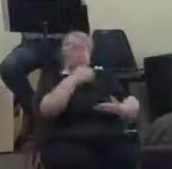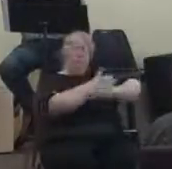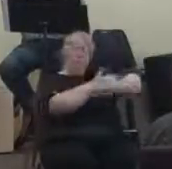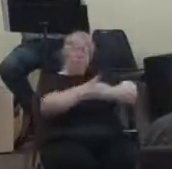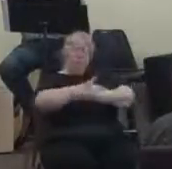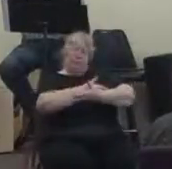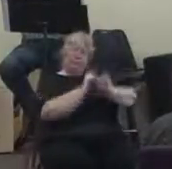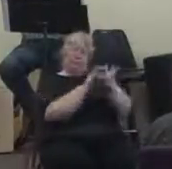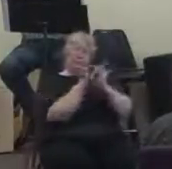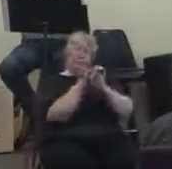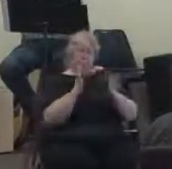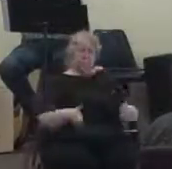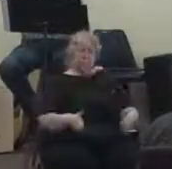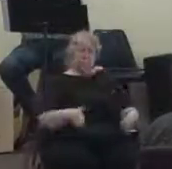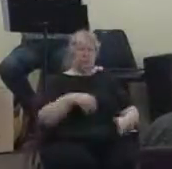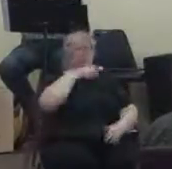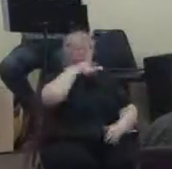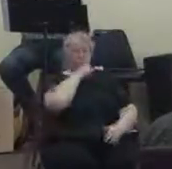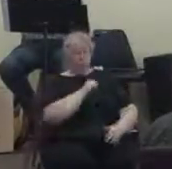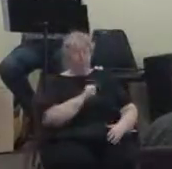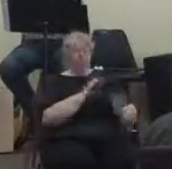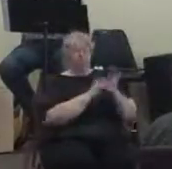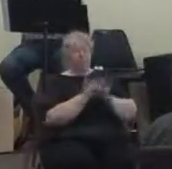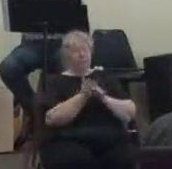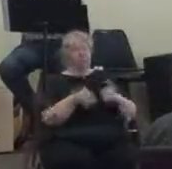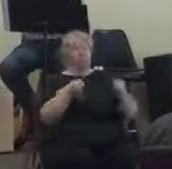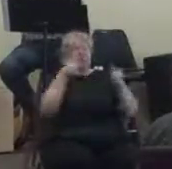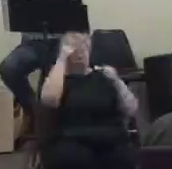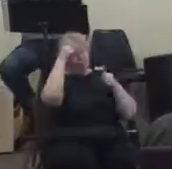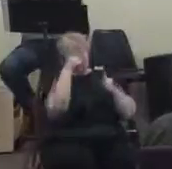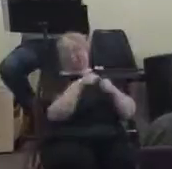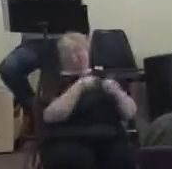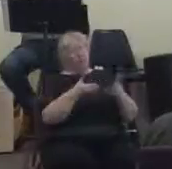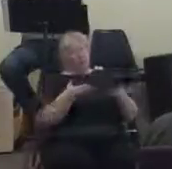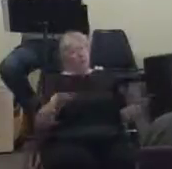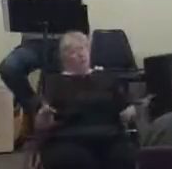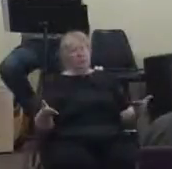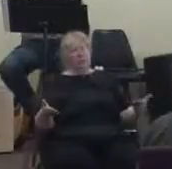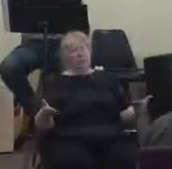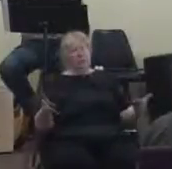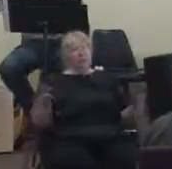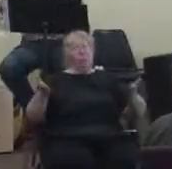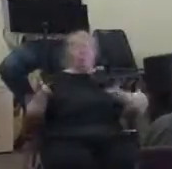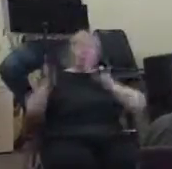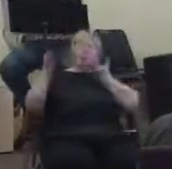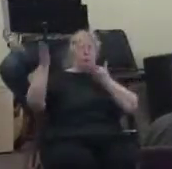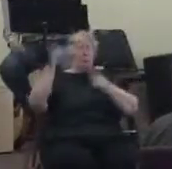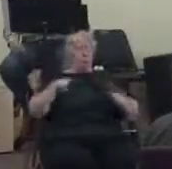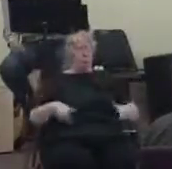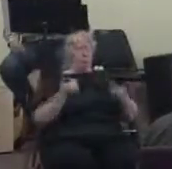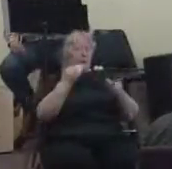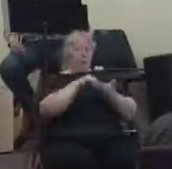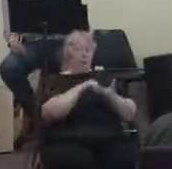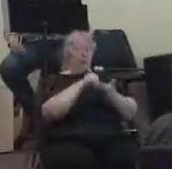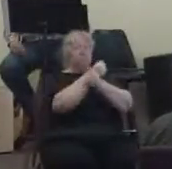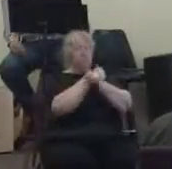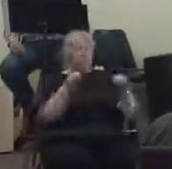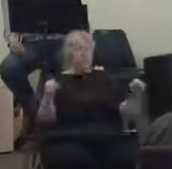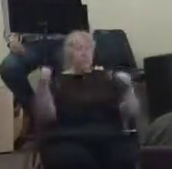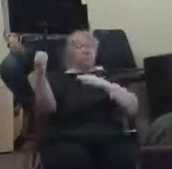renew and recommit their life to Jesus. The Savior was sent for you and me. What